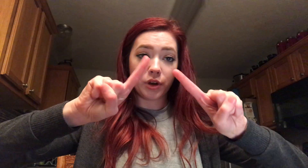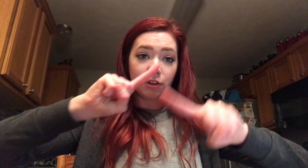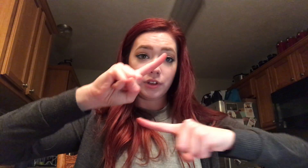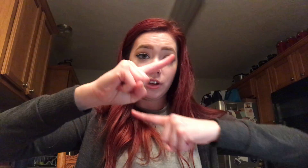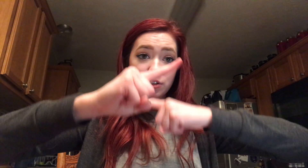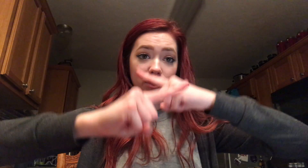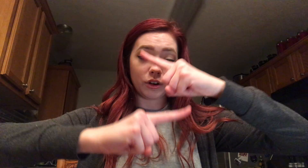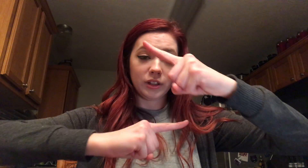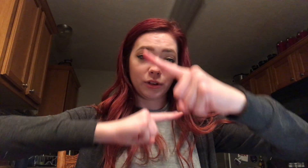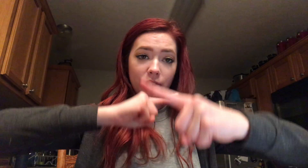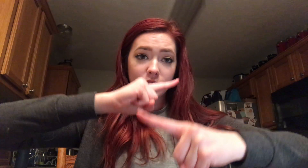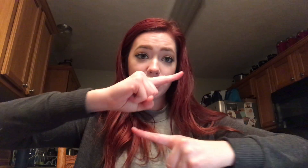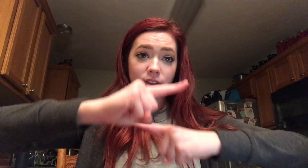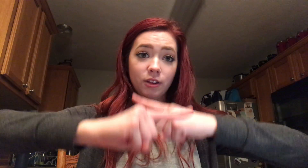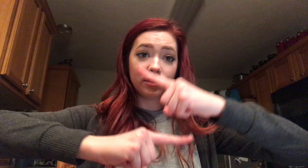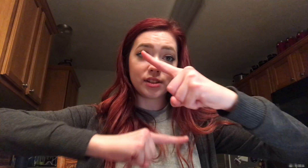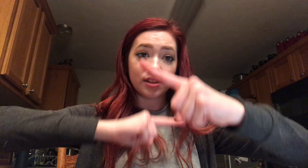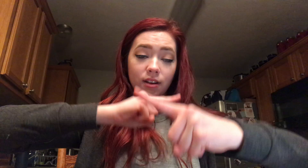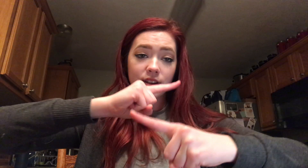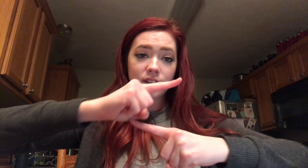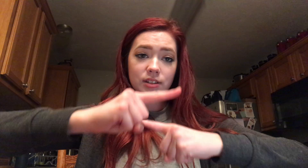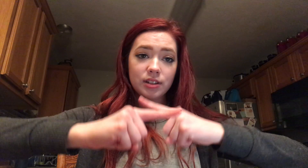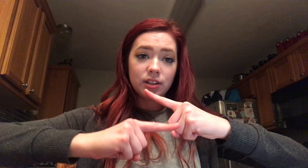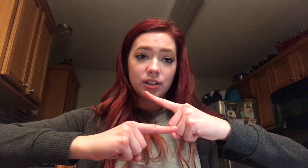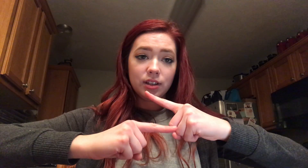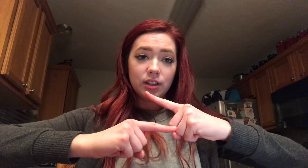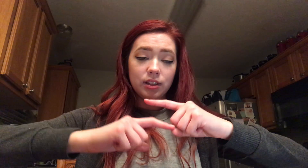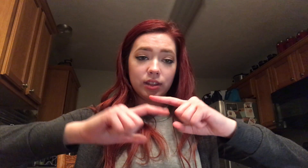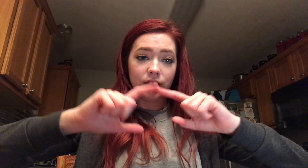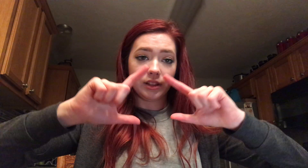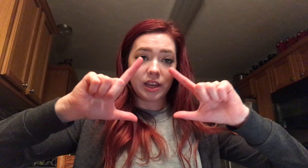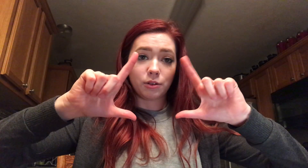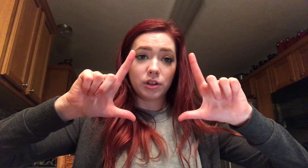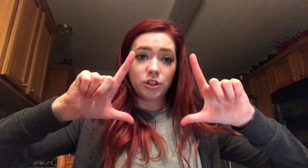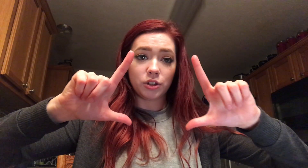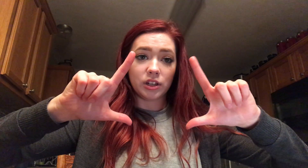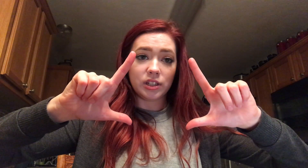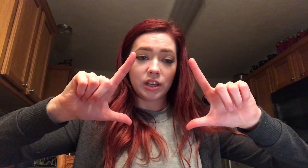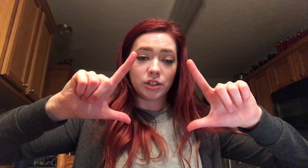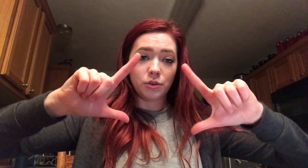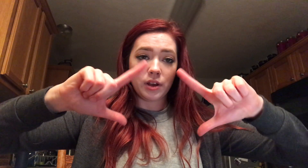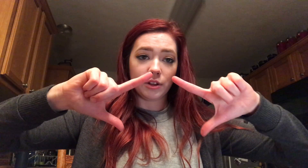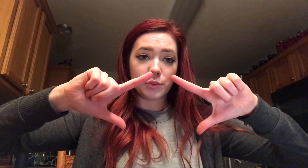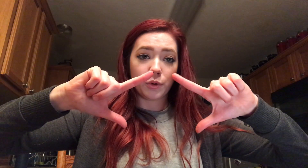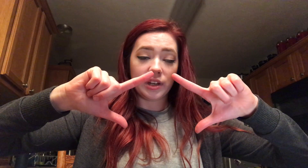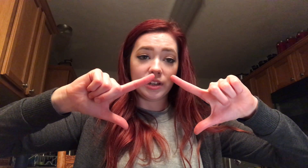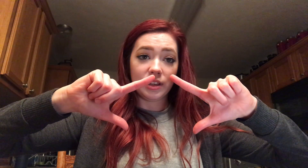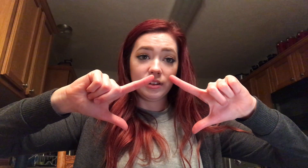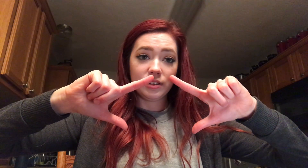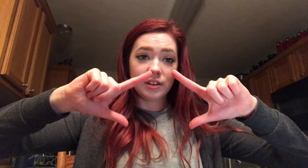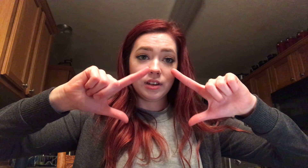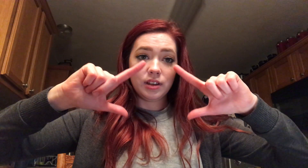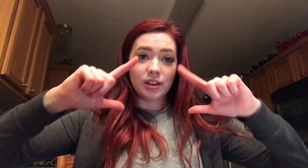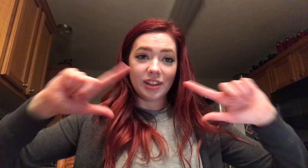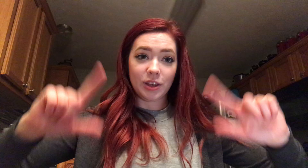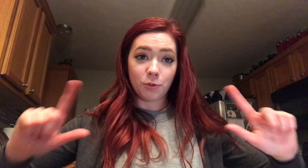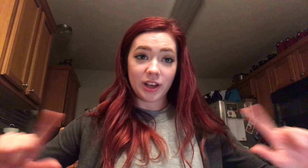pointer fingers circling around each other. Sign. Then language. You're going to take 2 L's pointed in and they wiggle